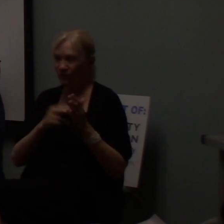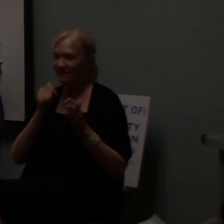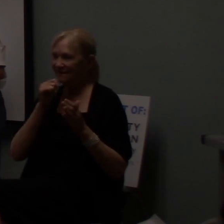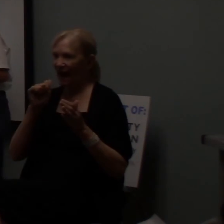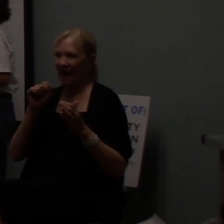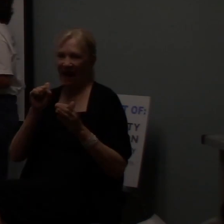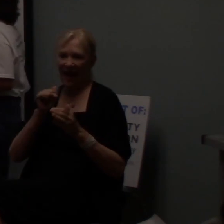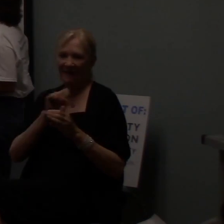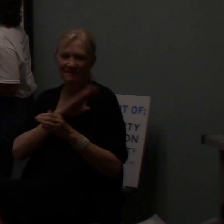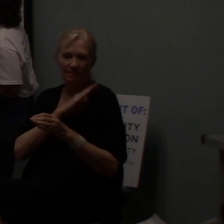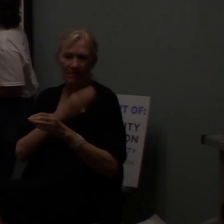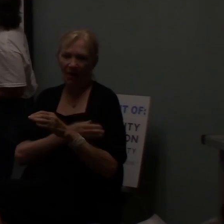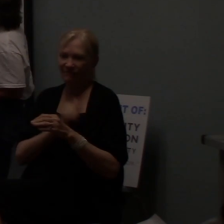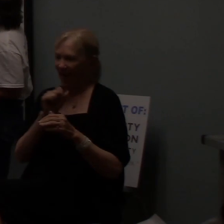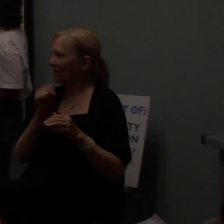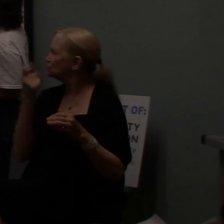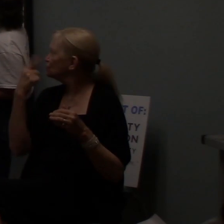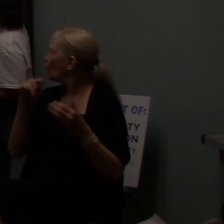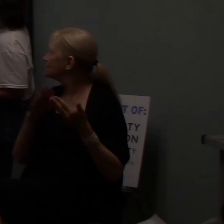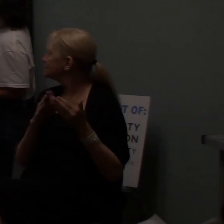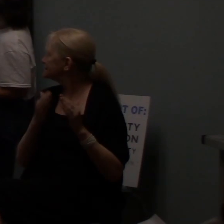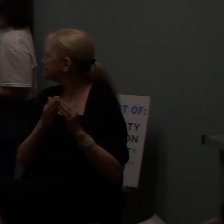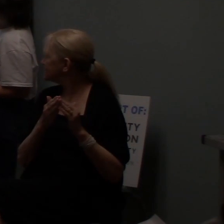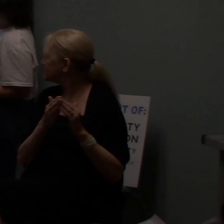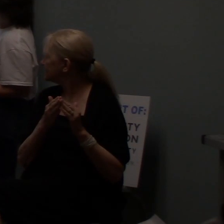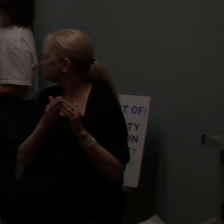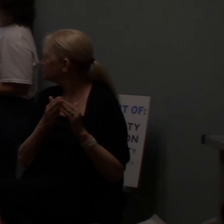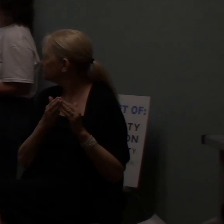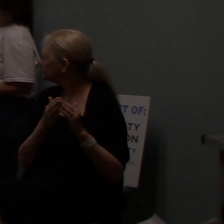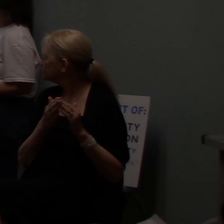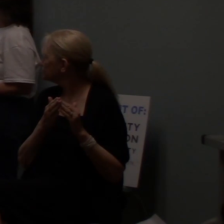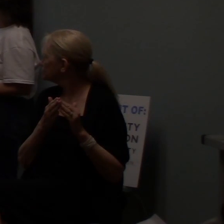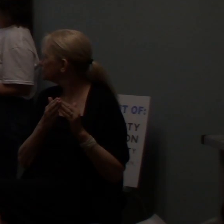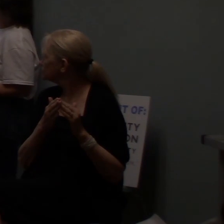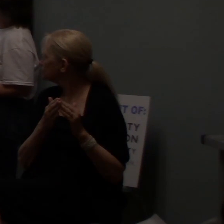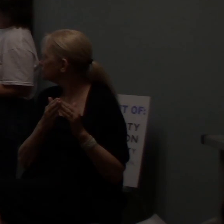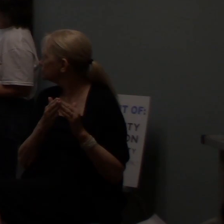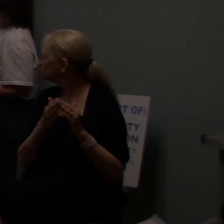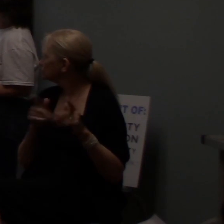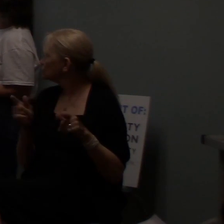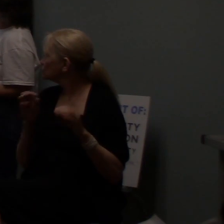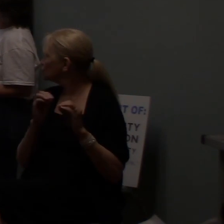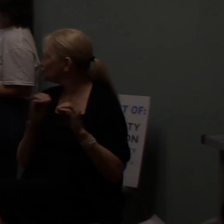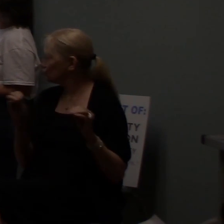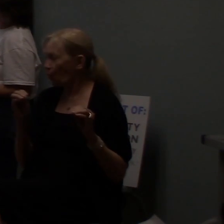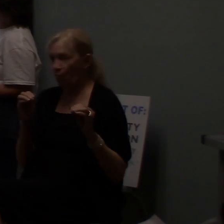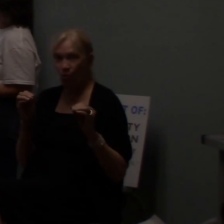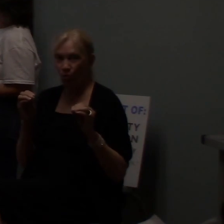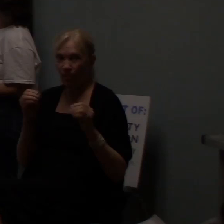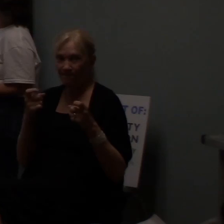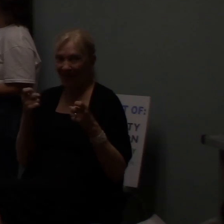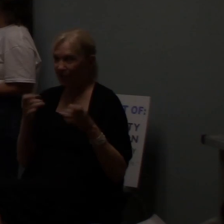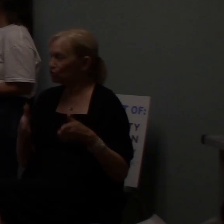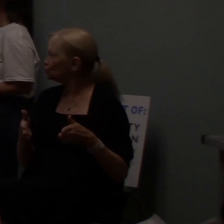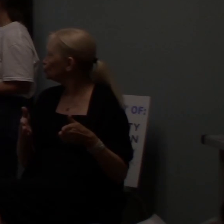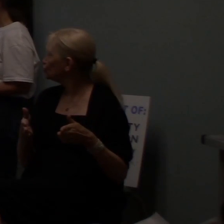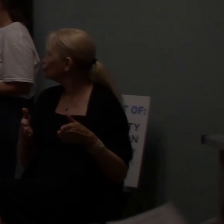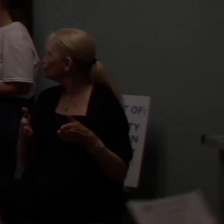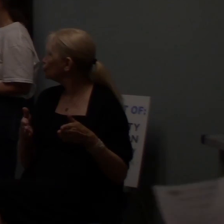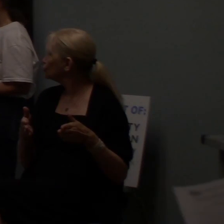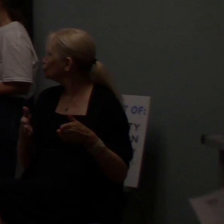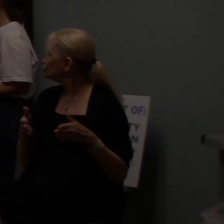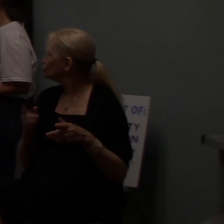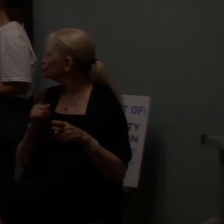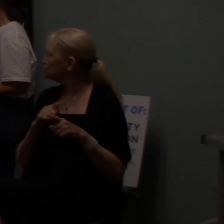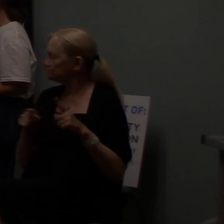home rule for city. And they don't have a county manager, but they pairs